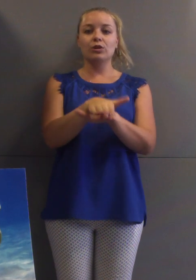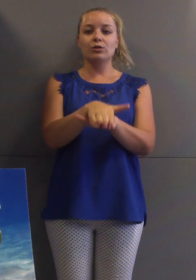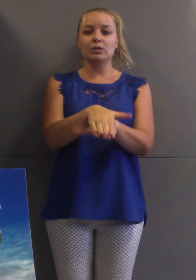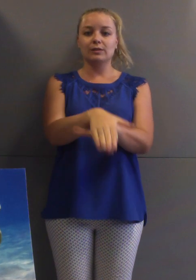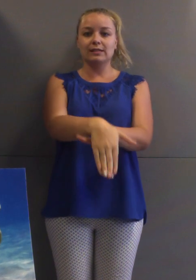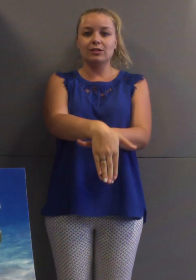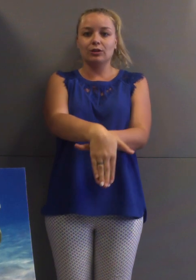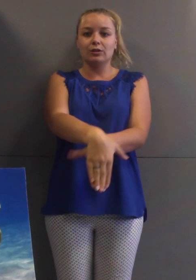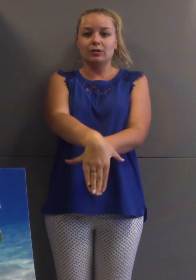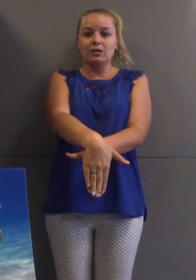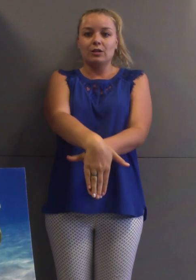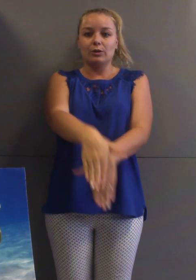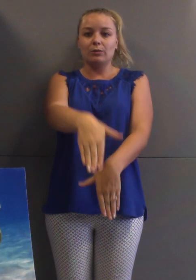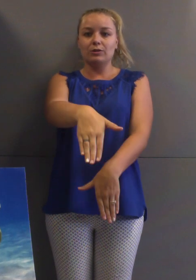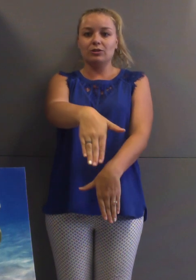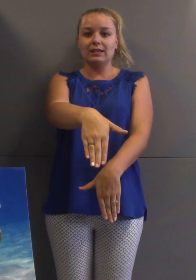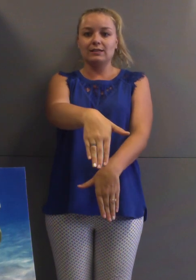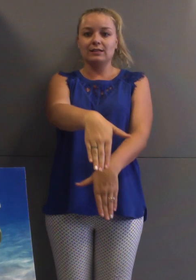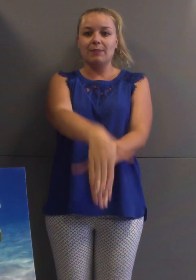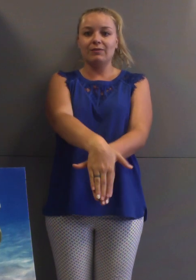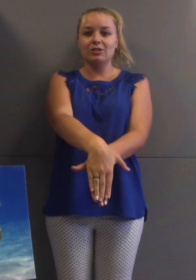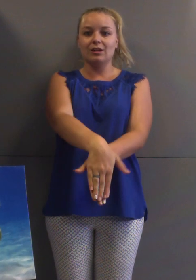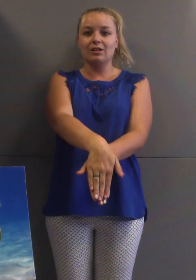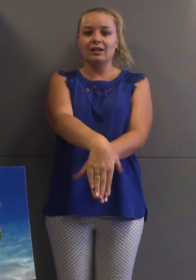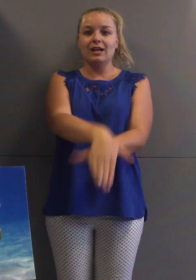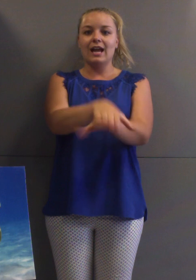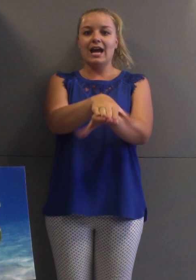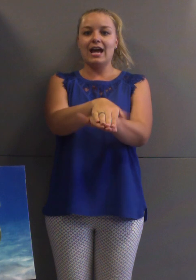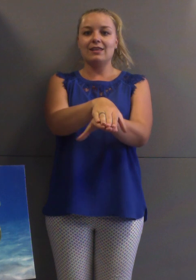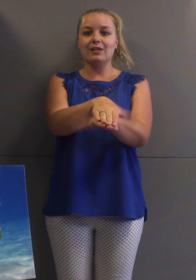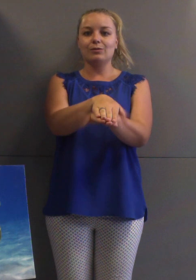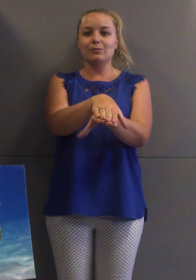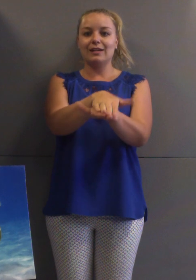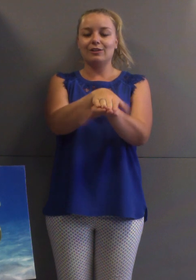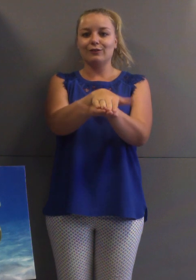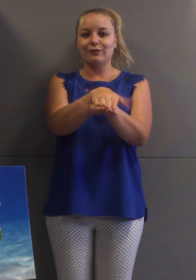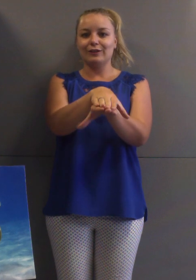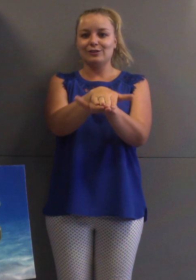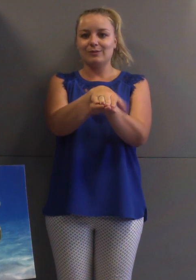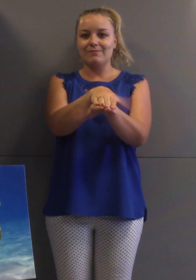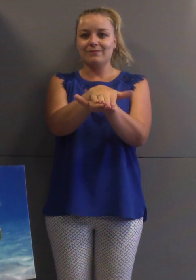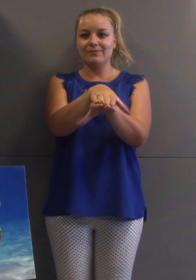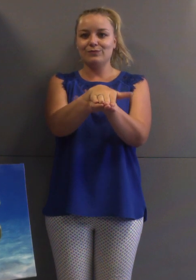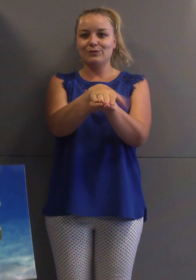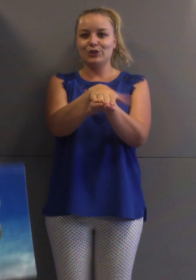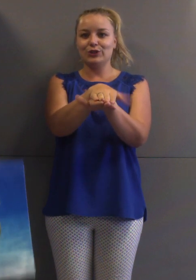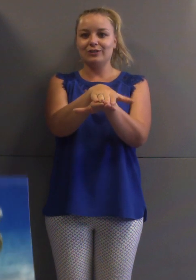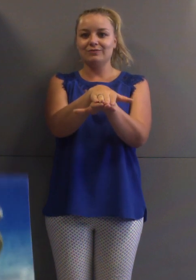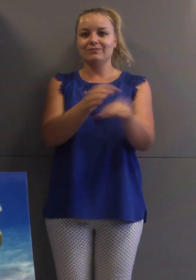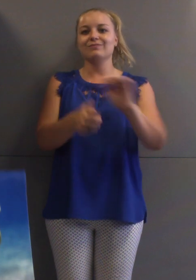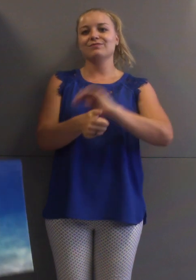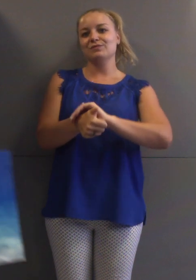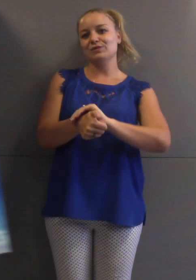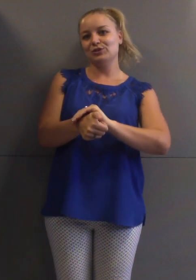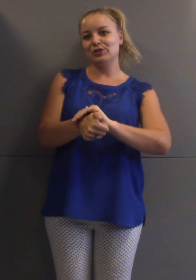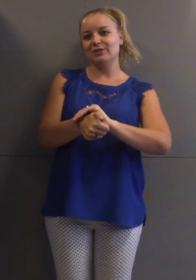can do a sea turtle, where you put your hands on top of each other, and then you'll make your little fingers swim. Turtle. Turtle.